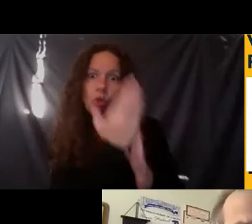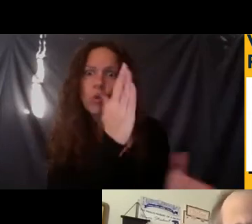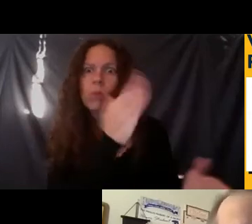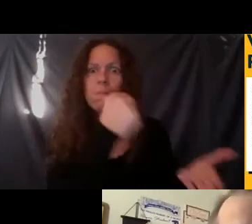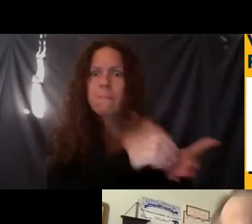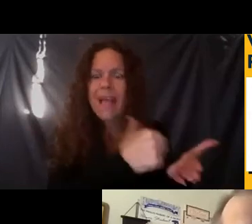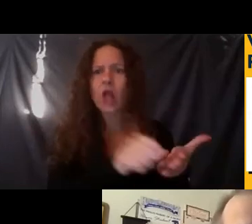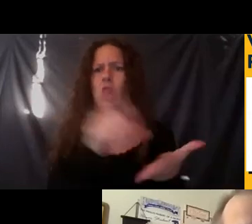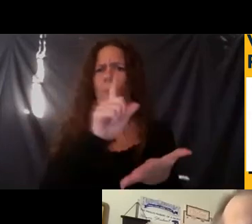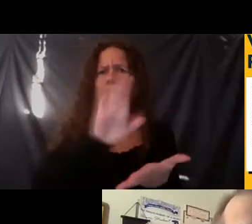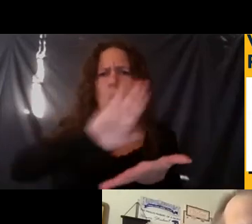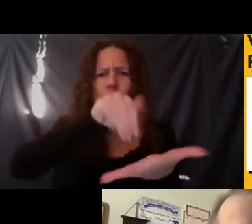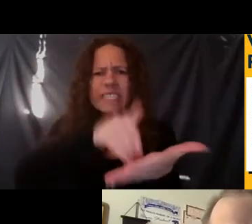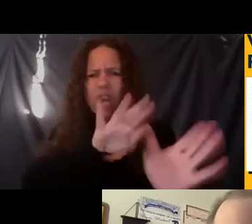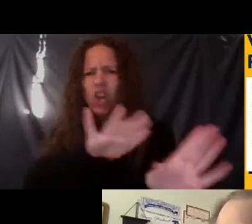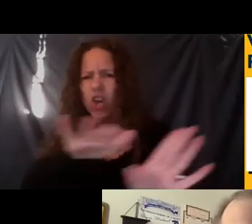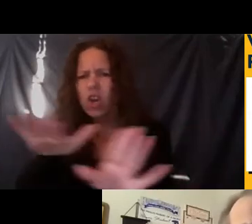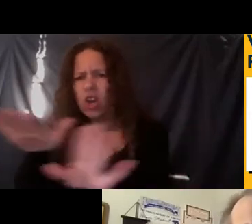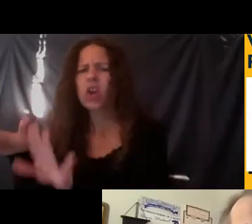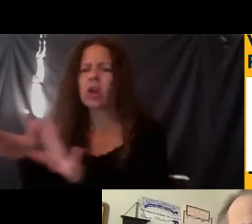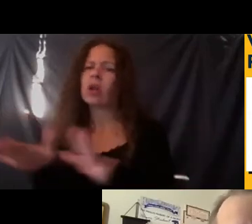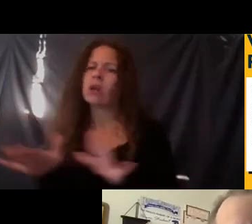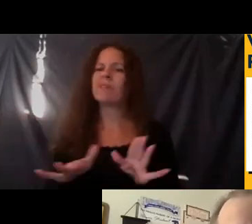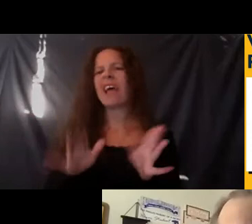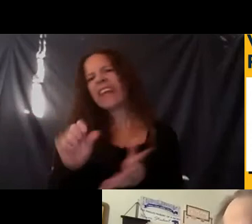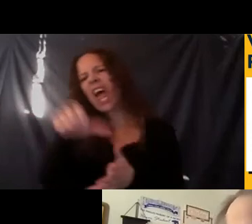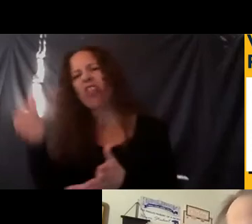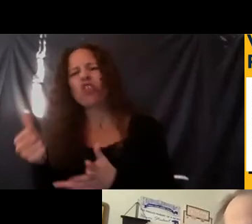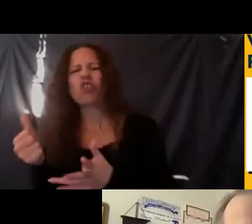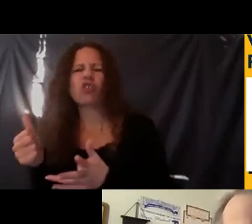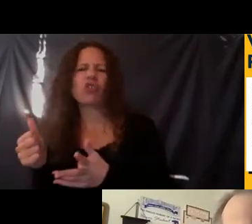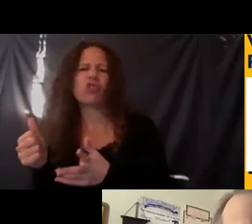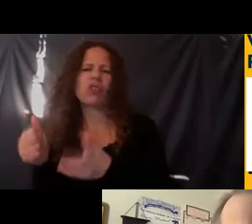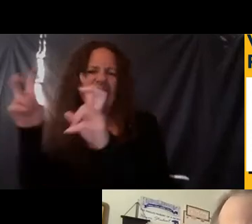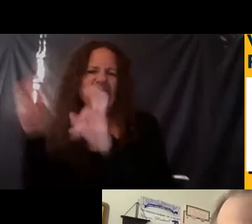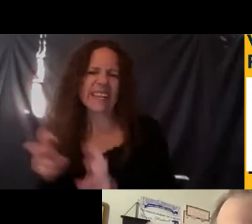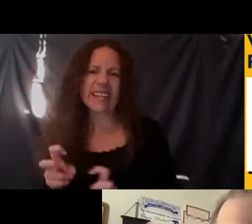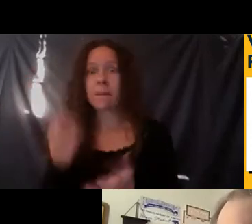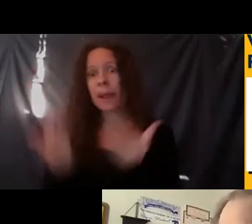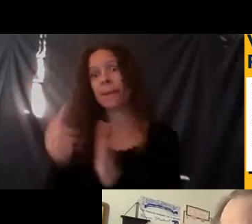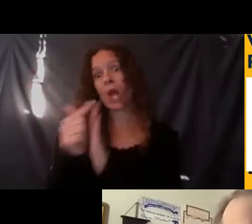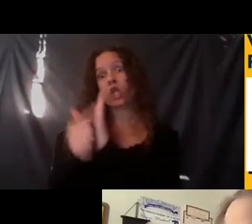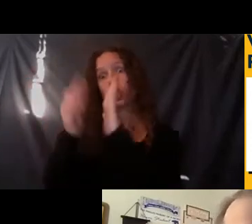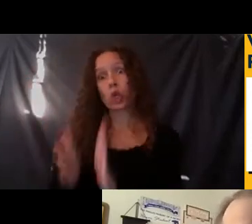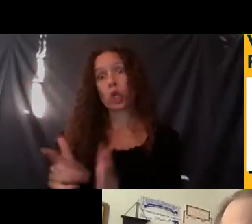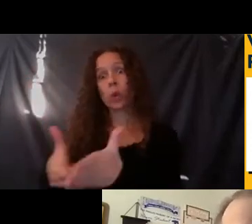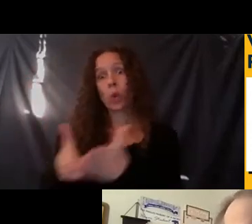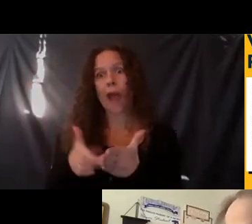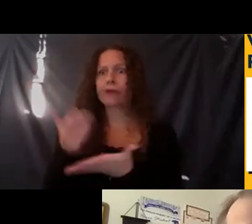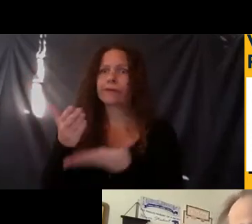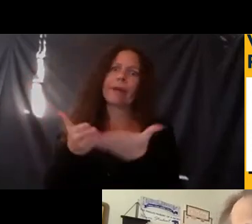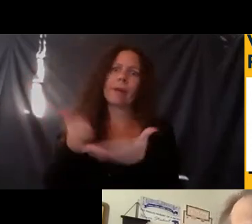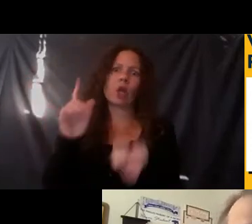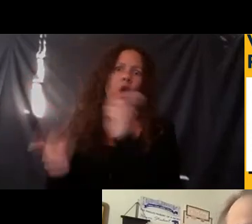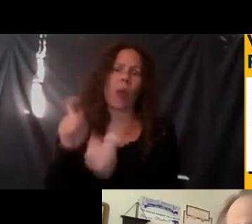other a quarter or so were what we call incidents, where there's an attorney that has to do some corrective action. The hotline received an